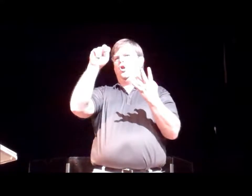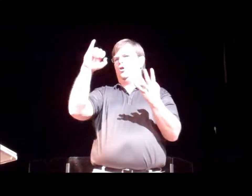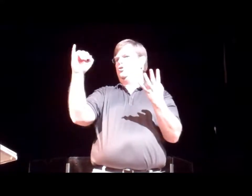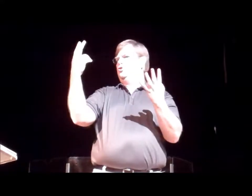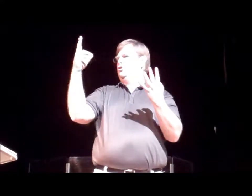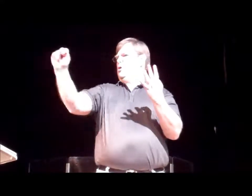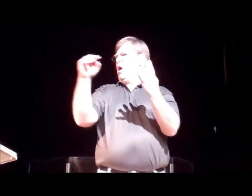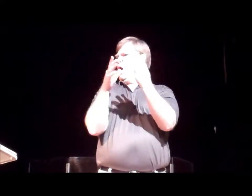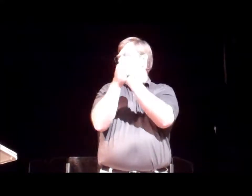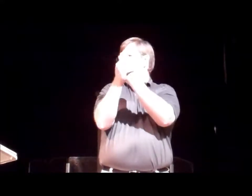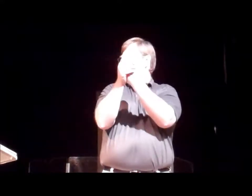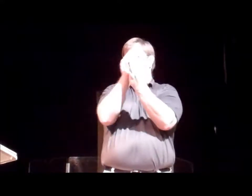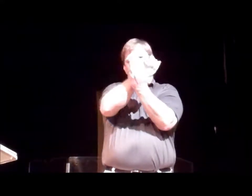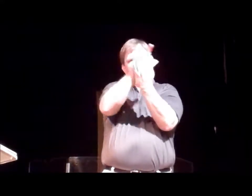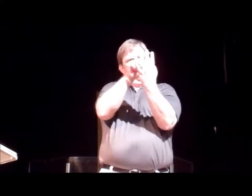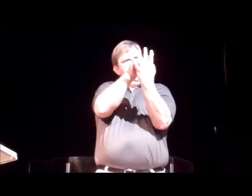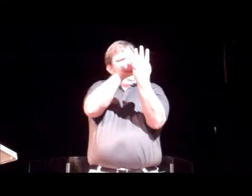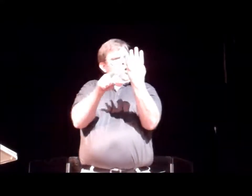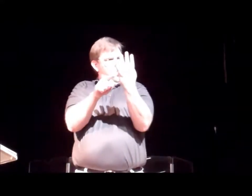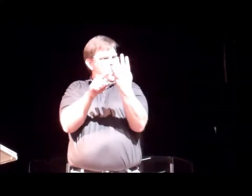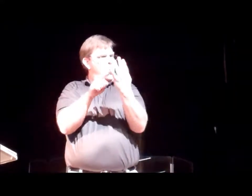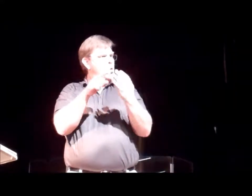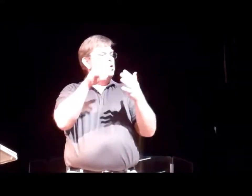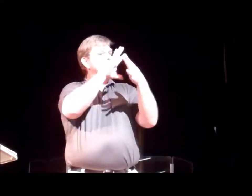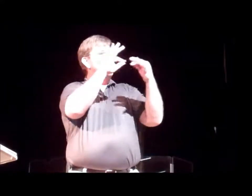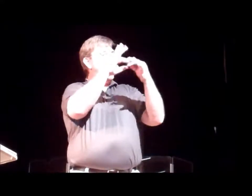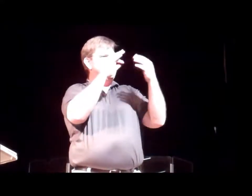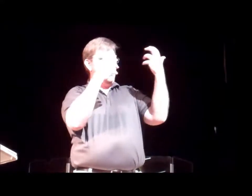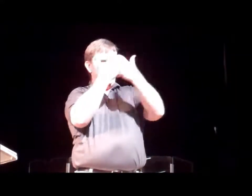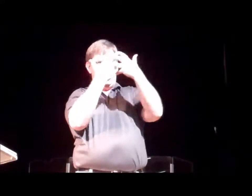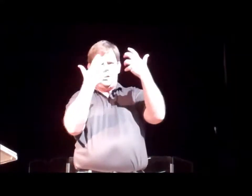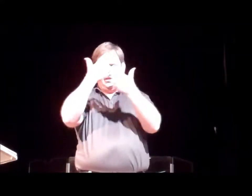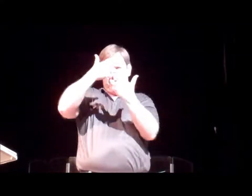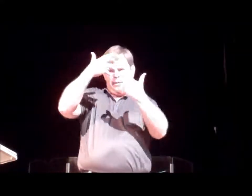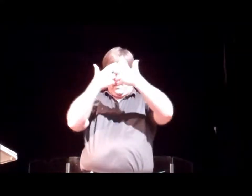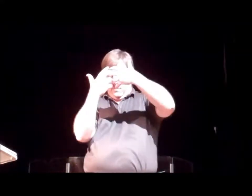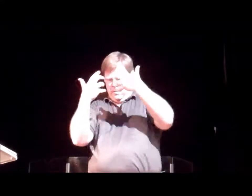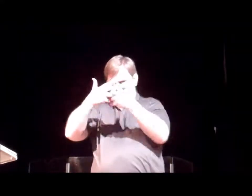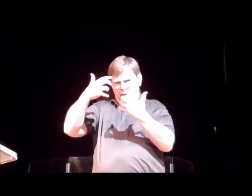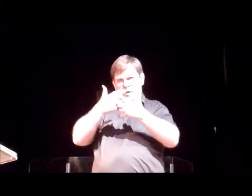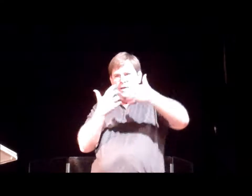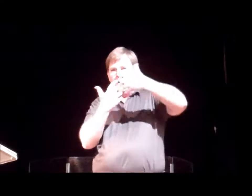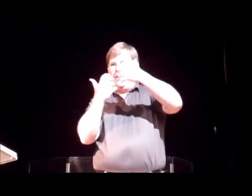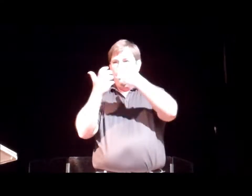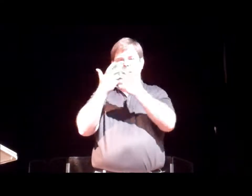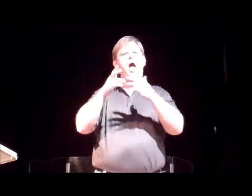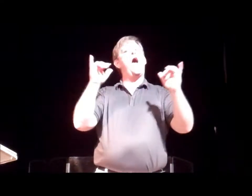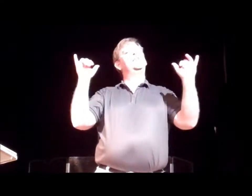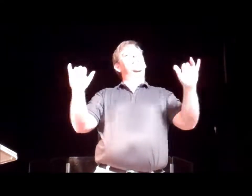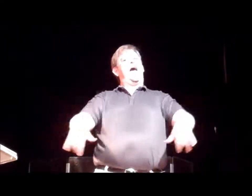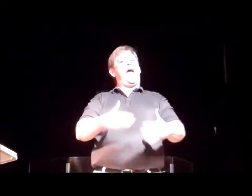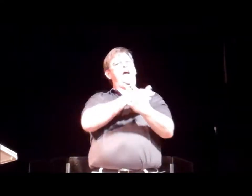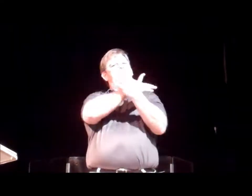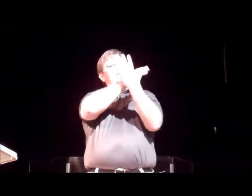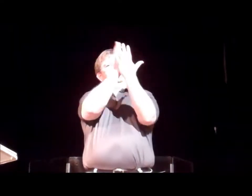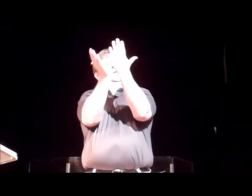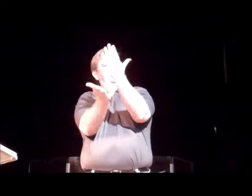Luke, and John. And so all of them were scribes. And what we're doing is we're taking a combination of